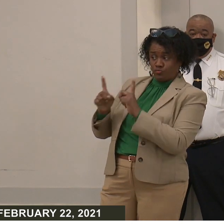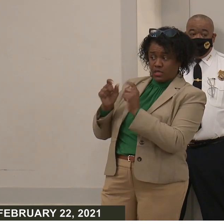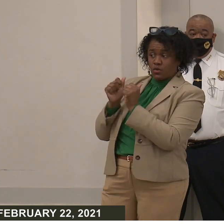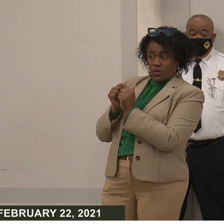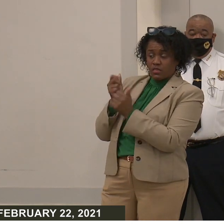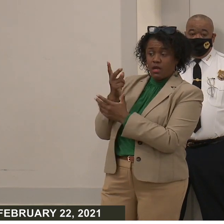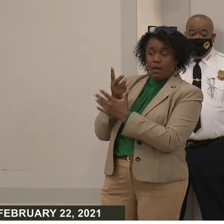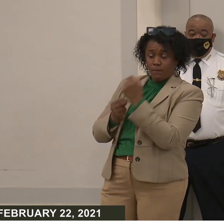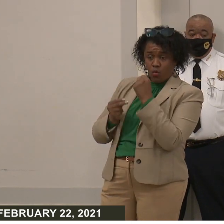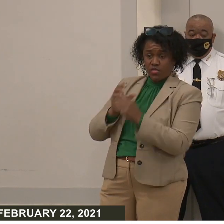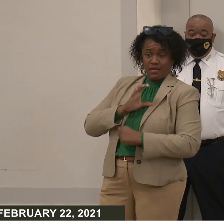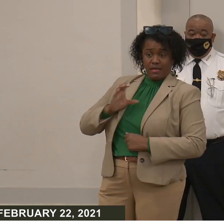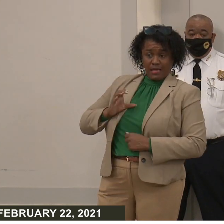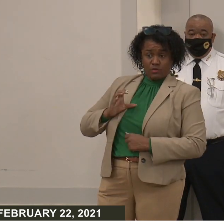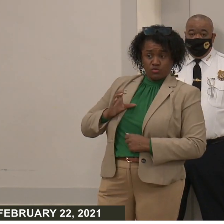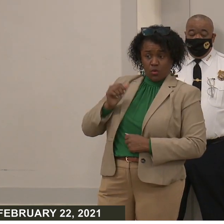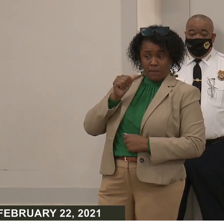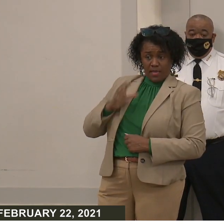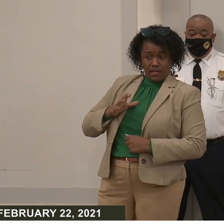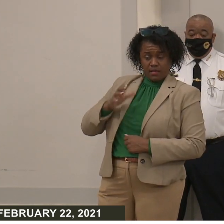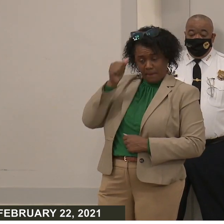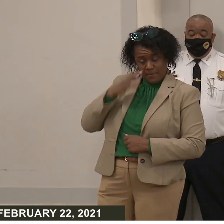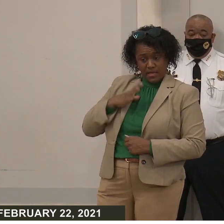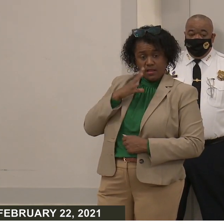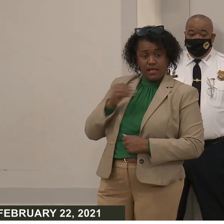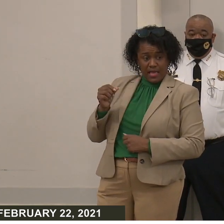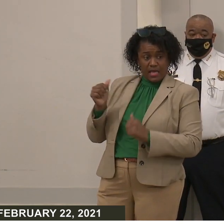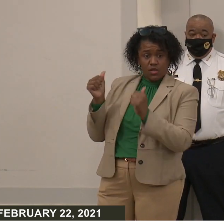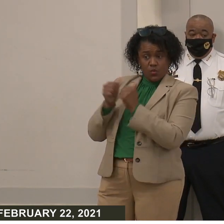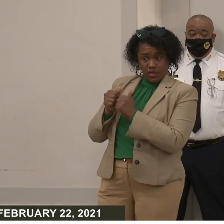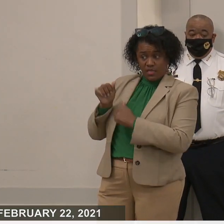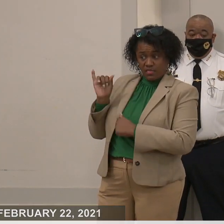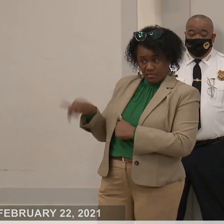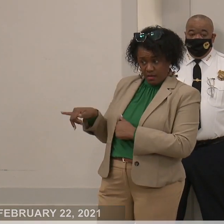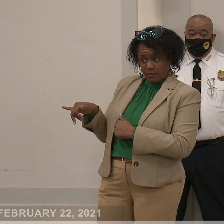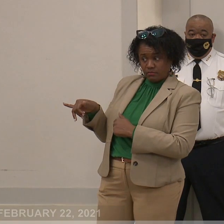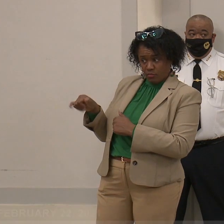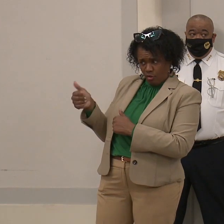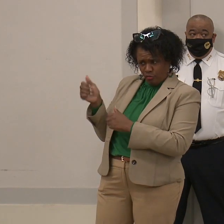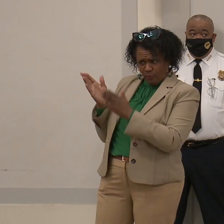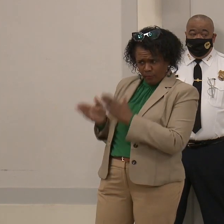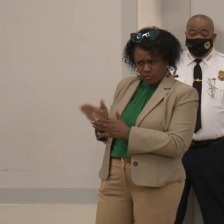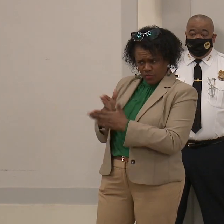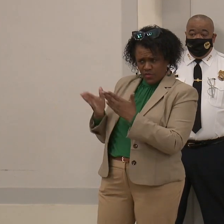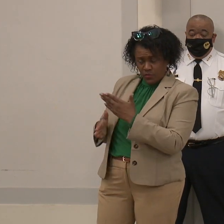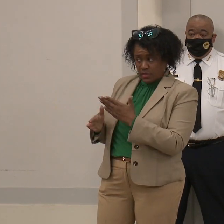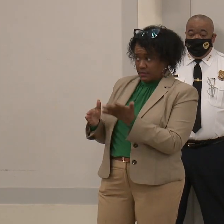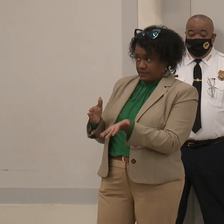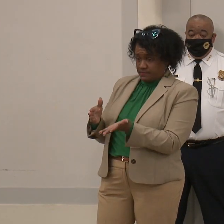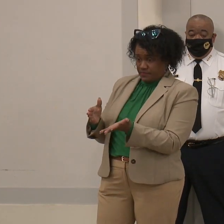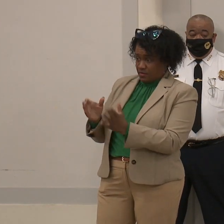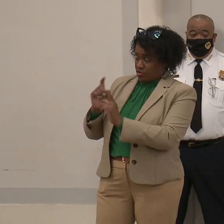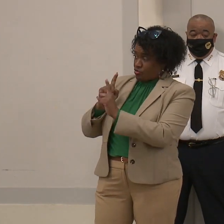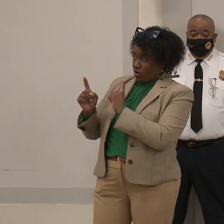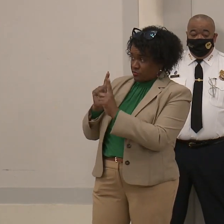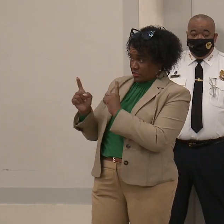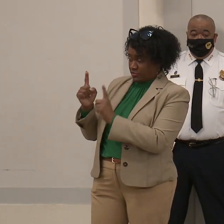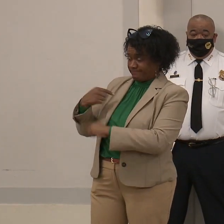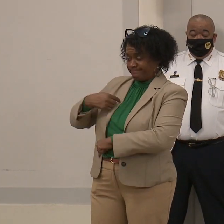both the councilman and with the FOP president over the weekend. And what I'll say to you about those conversations,